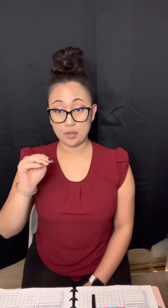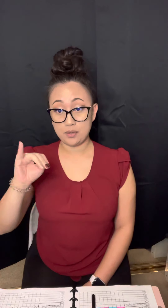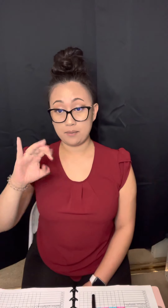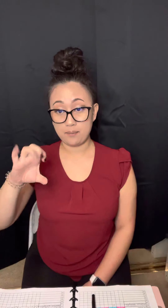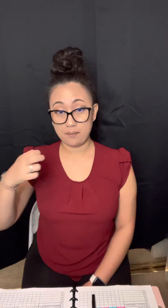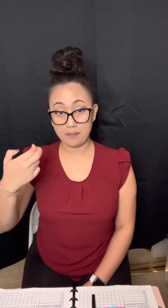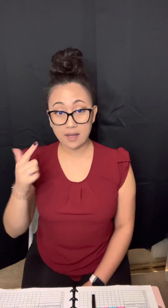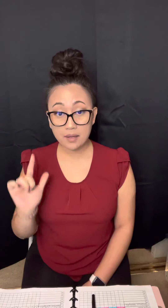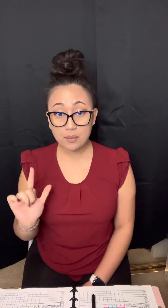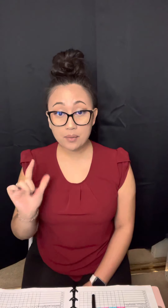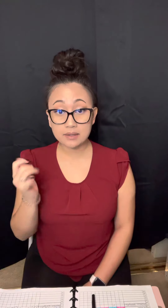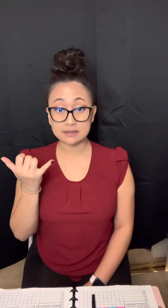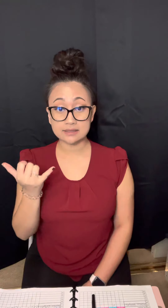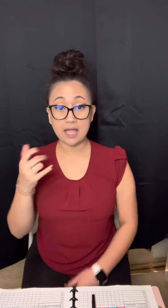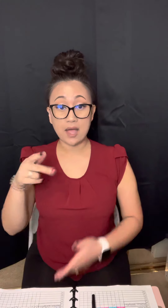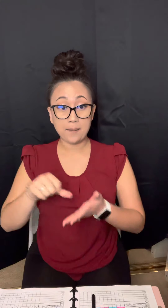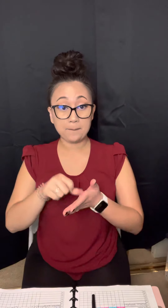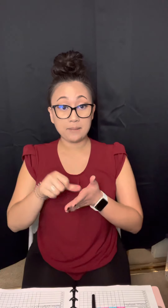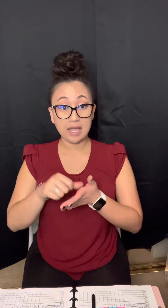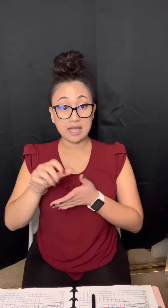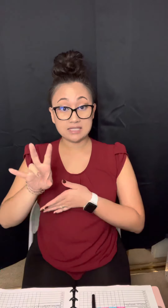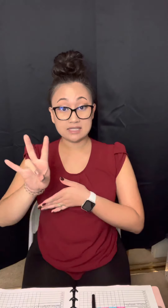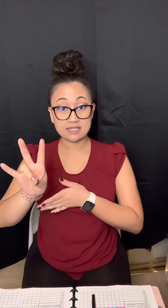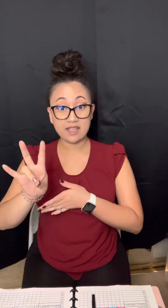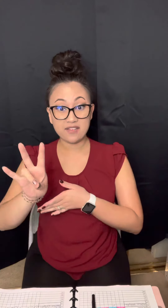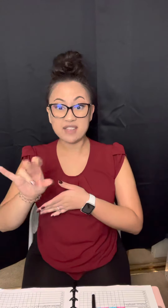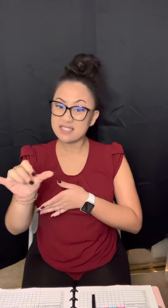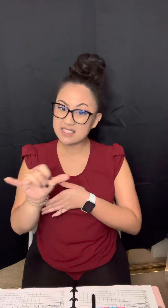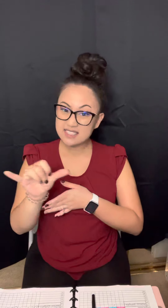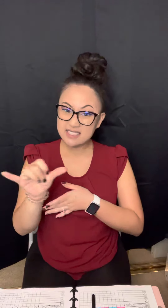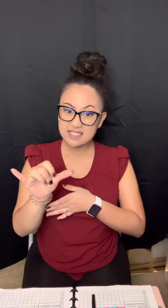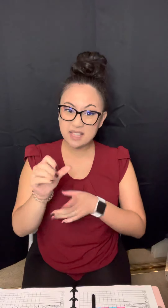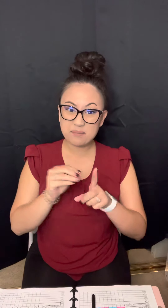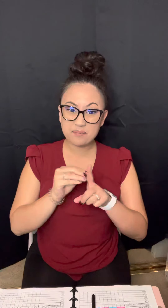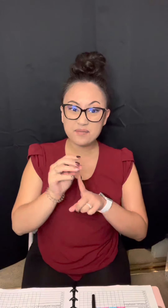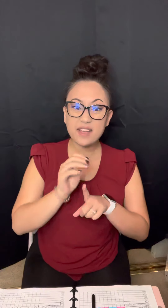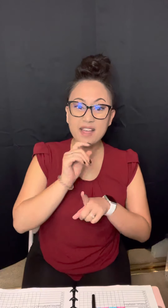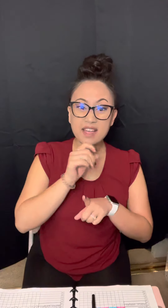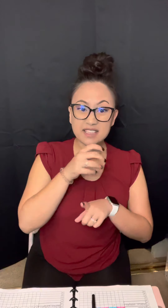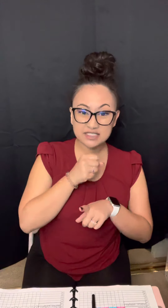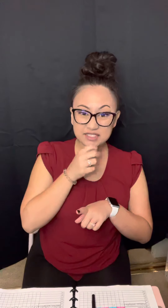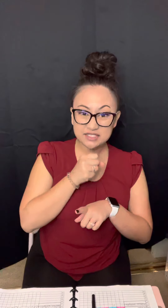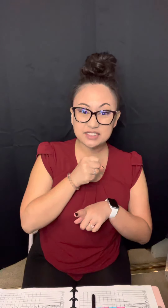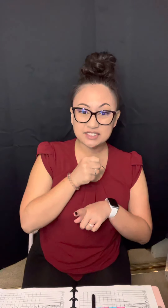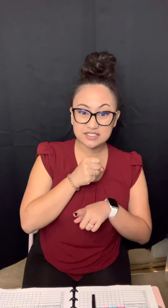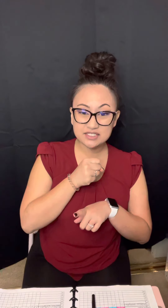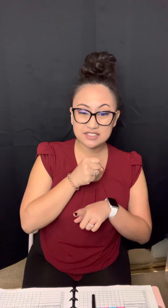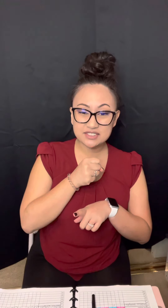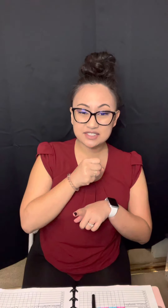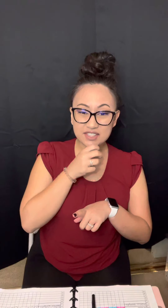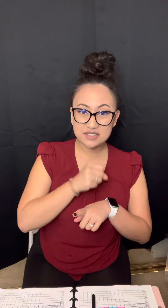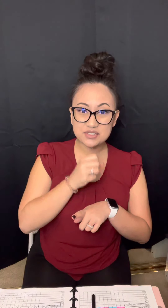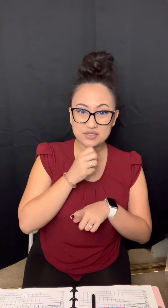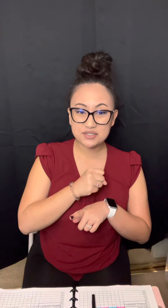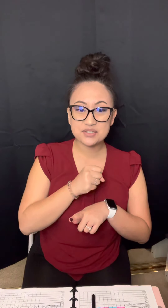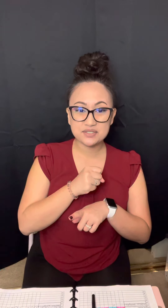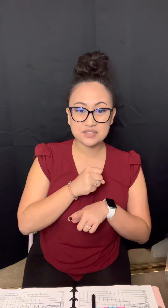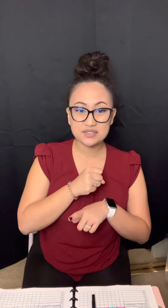7. Just like how old Orion is now. We're on page 6 and 7. Some of you are 6, some of you